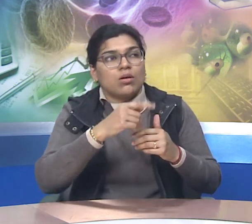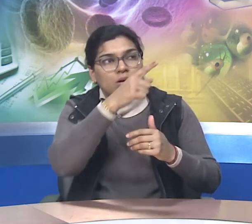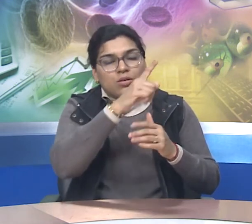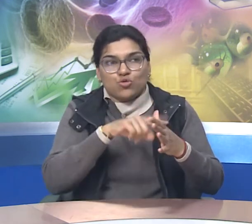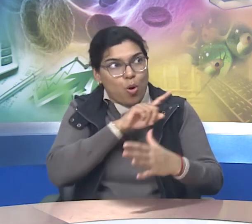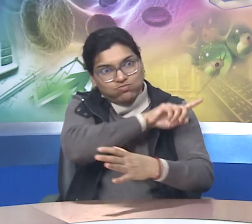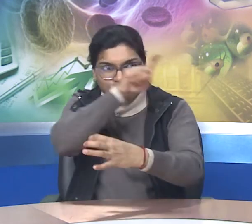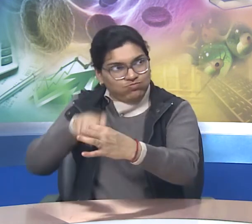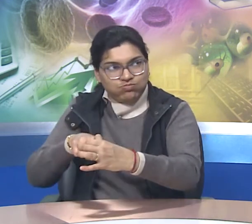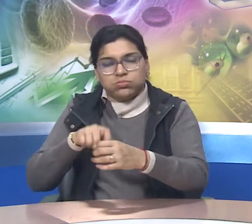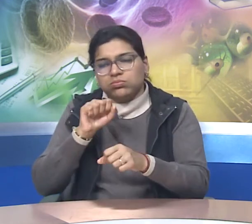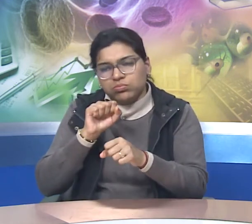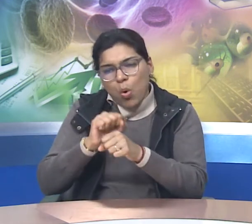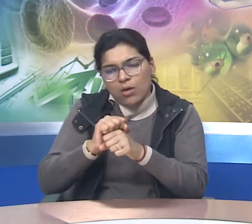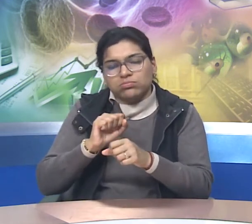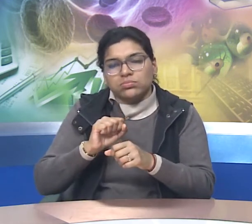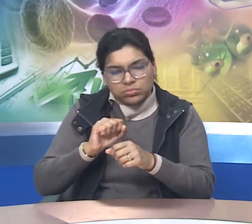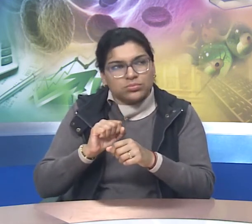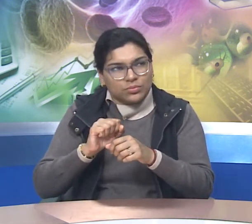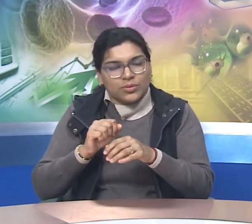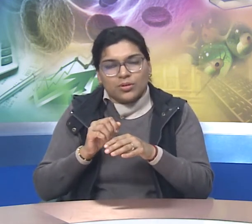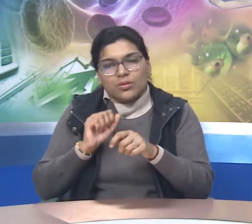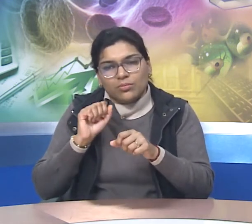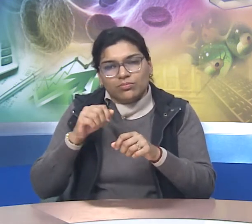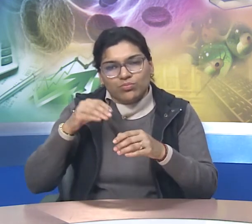And after few weeks of